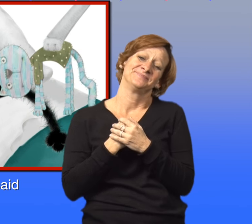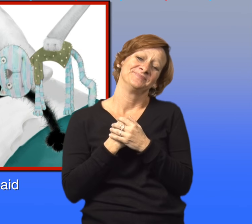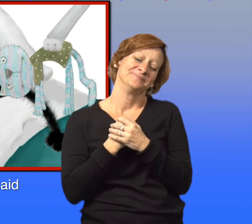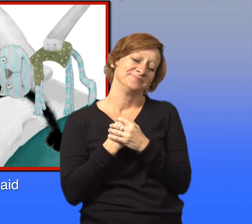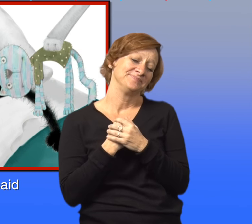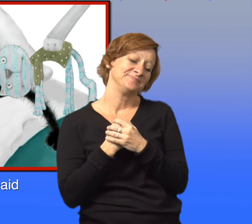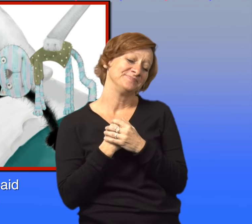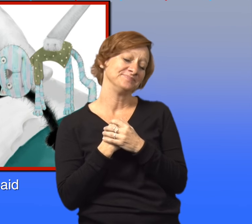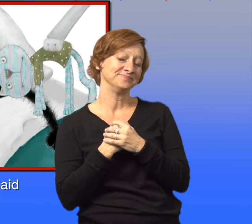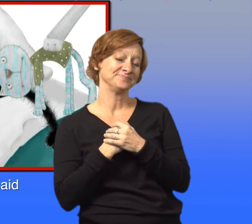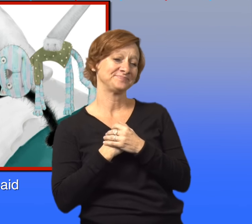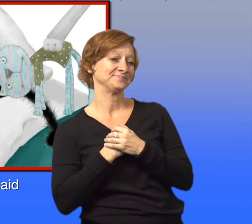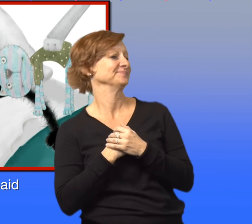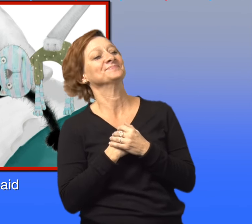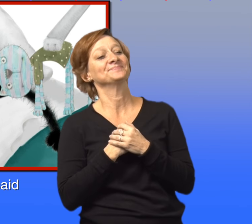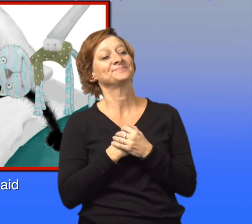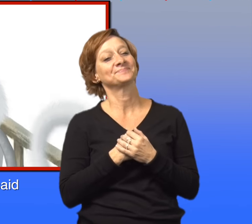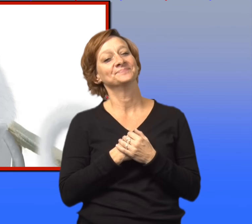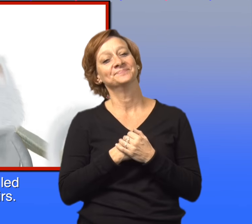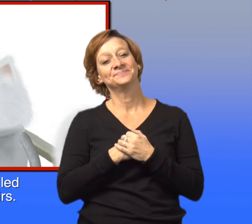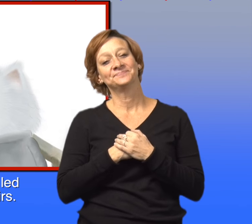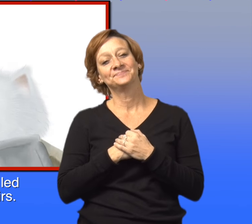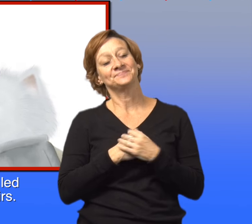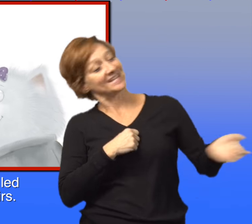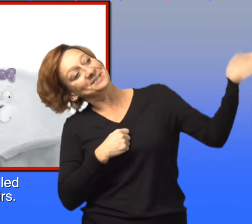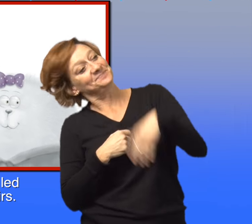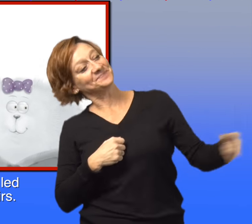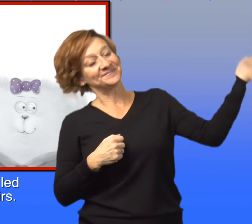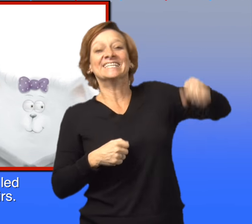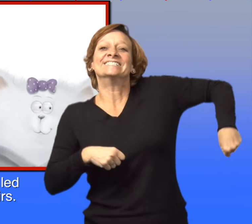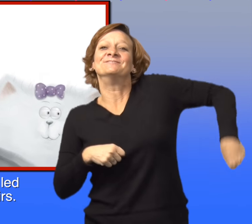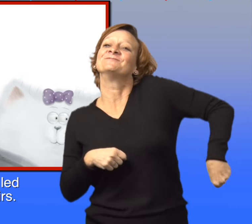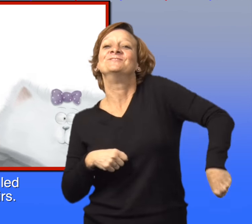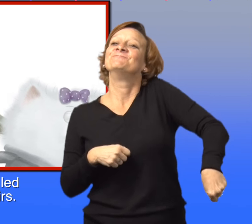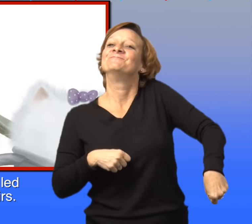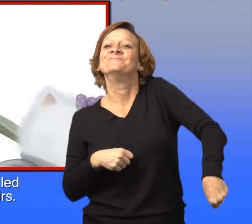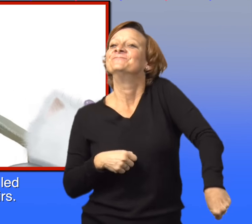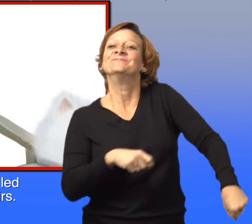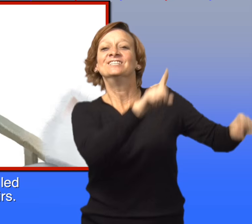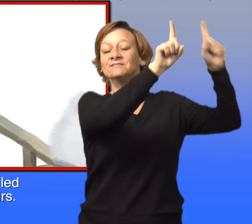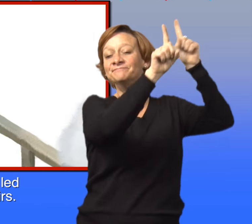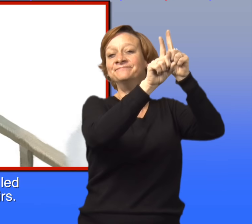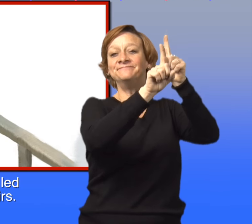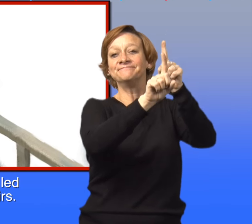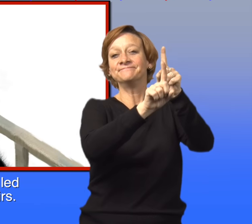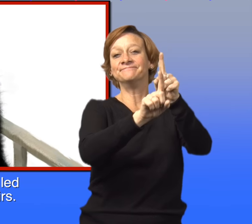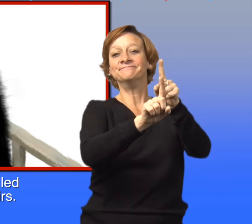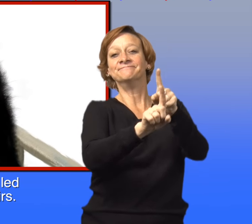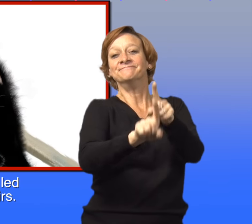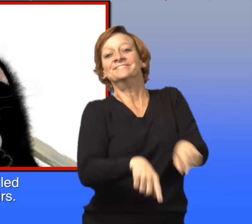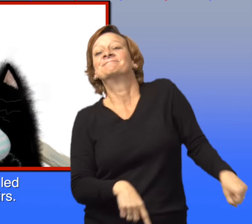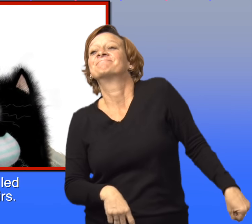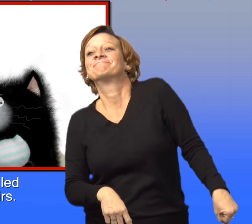Splat said in a little voice. Splat's little sister led him down the stairs.